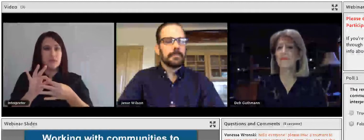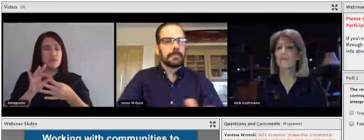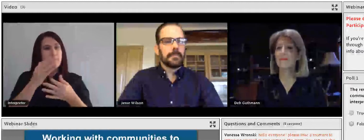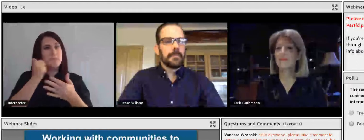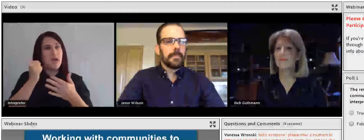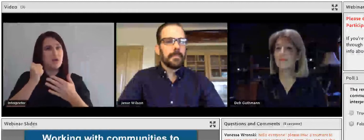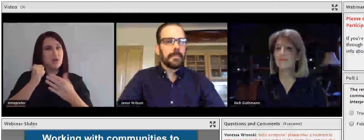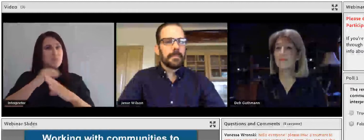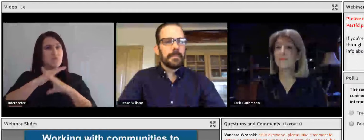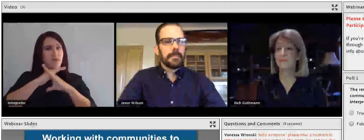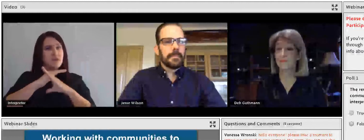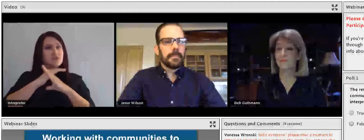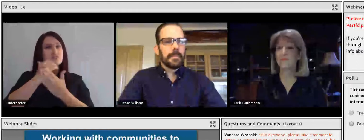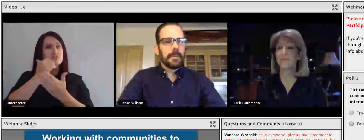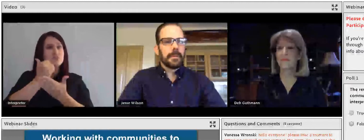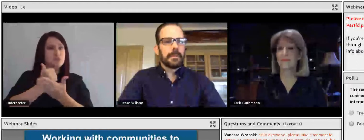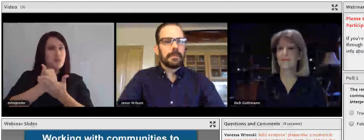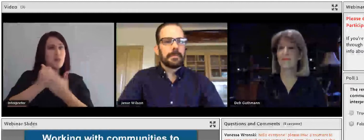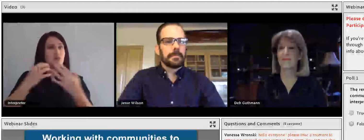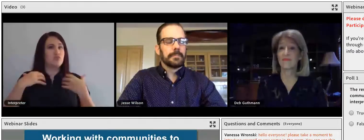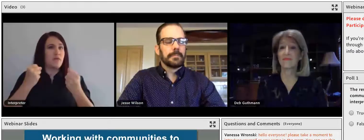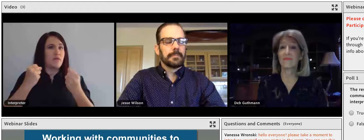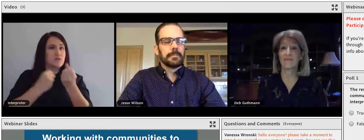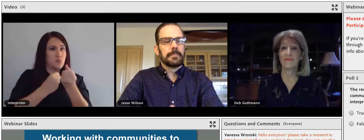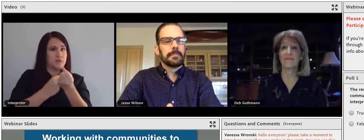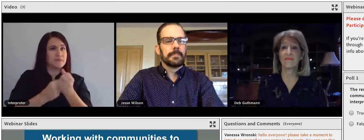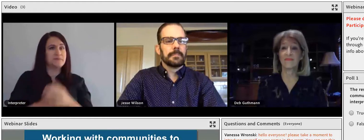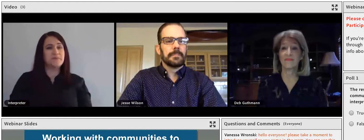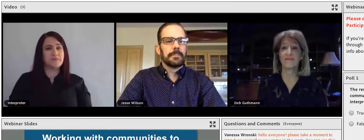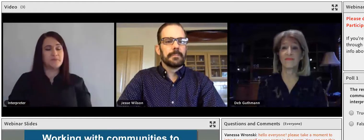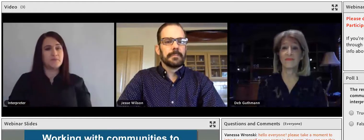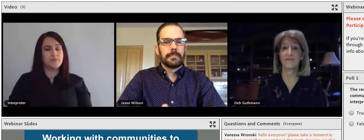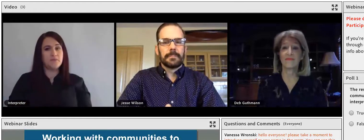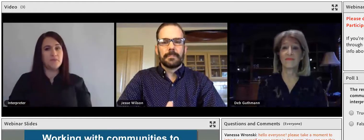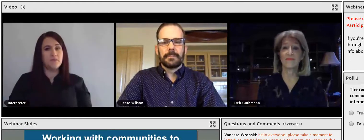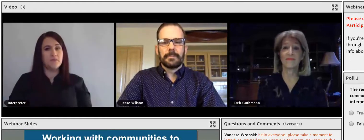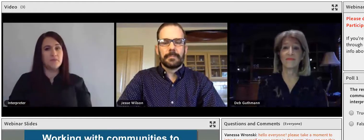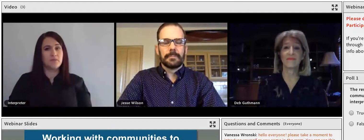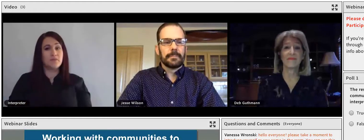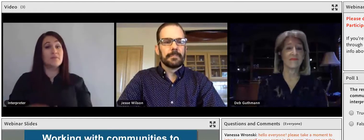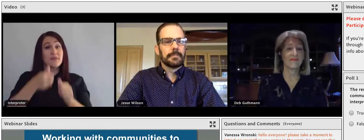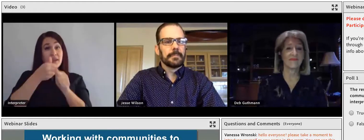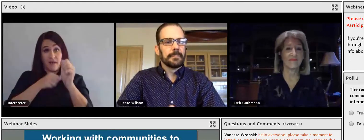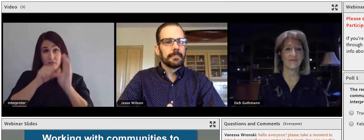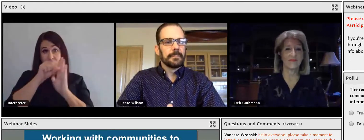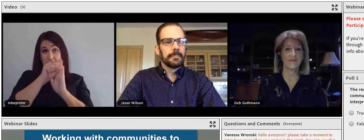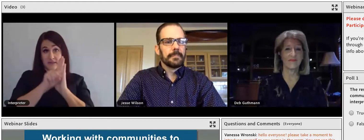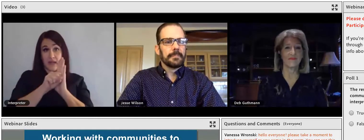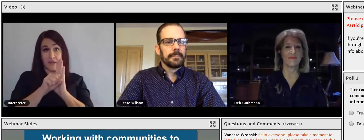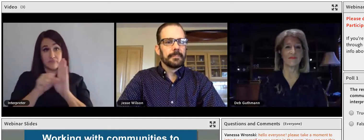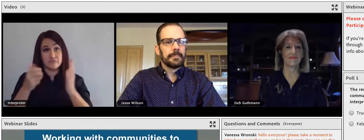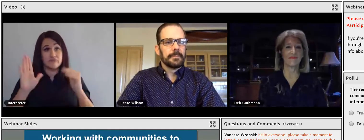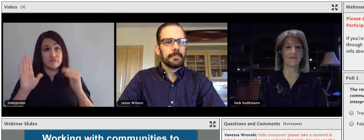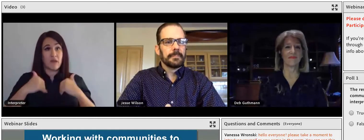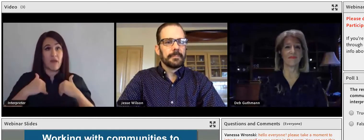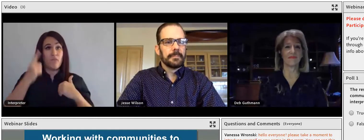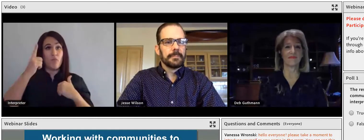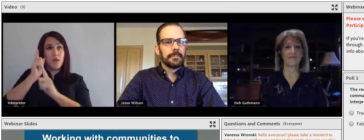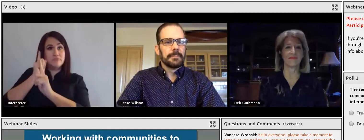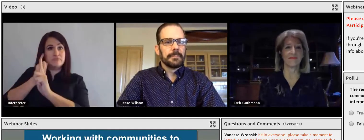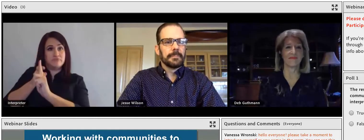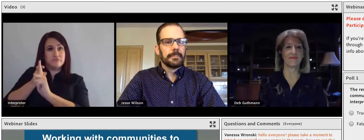and recovery supports. And each state has a designated